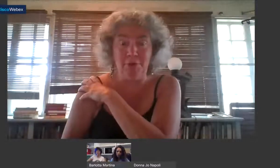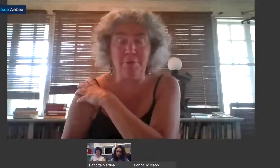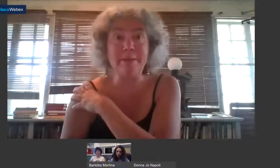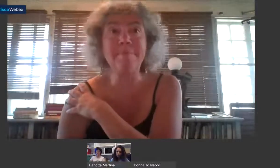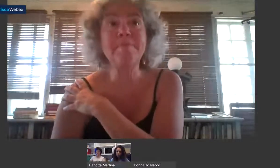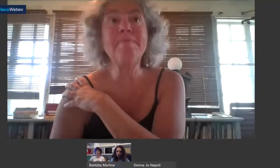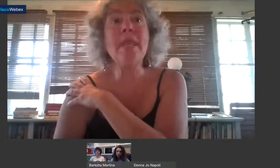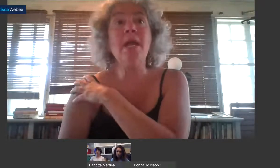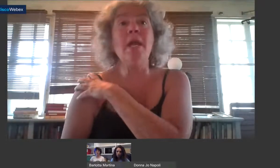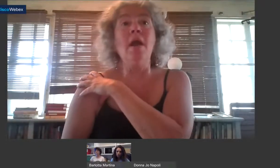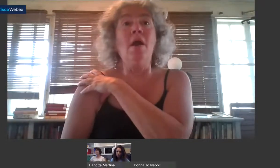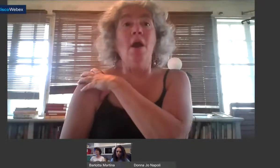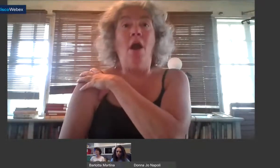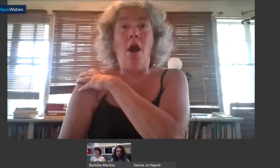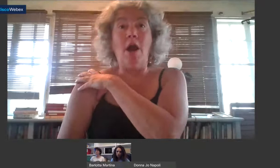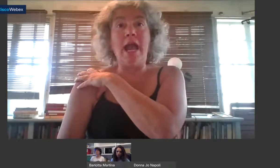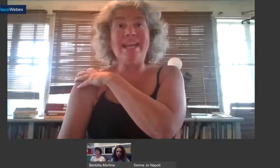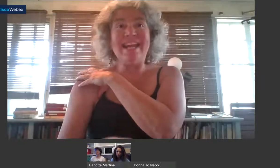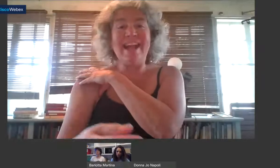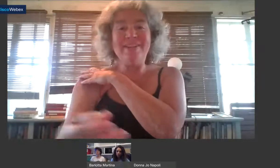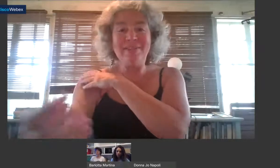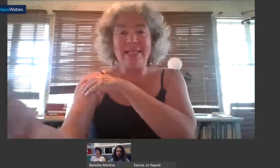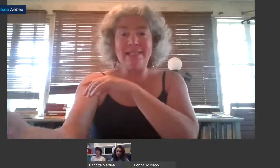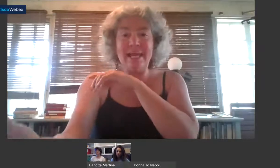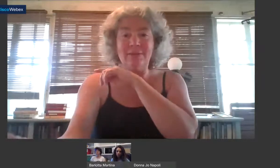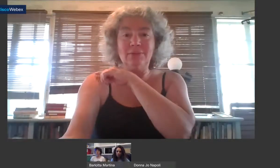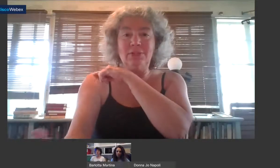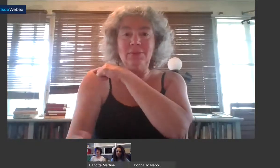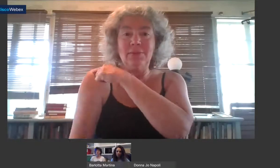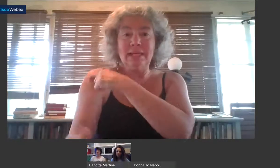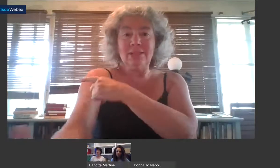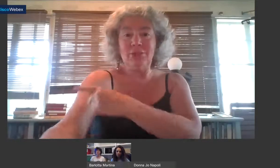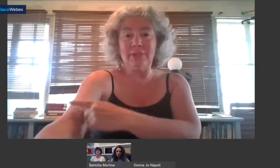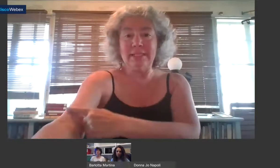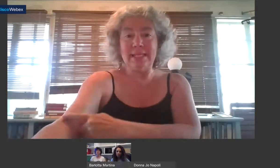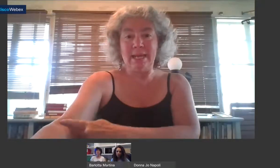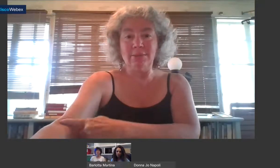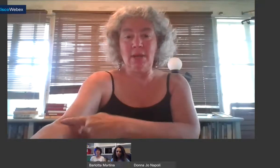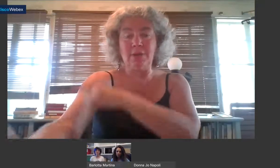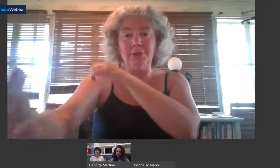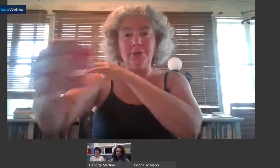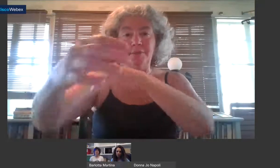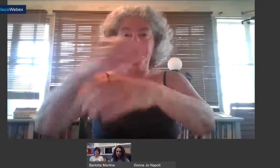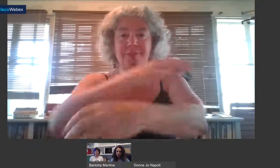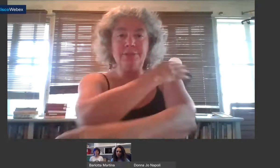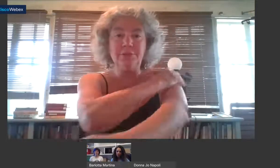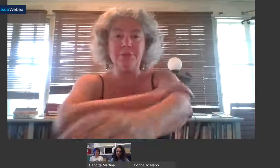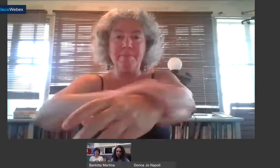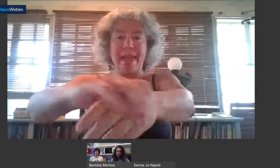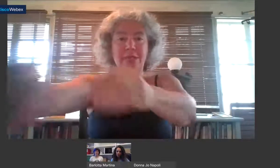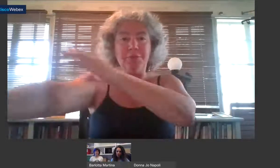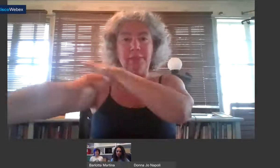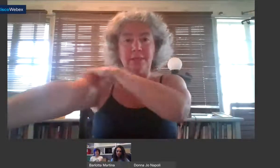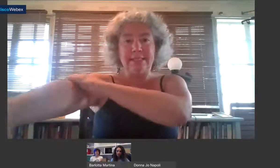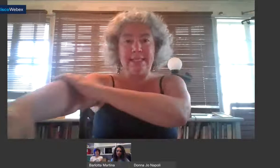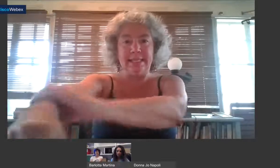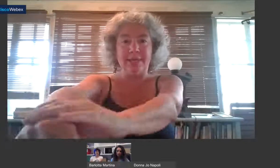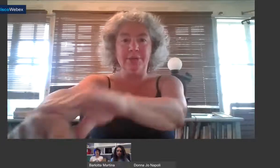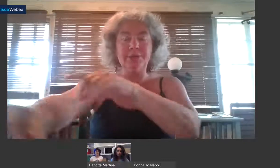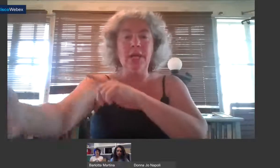movement. All right, now you get down to the next joint down on your, these are your manual articulators. You